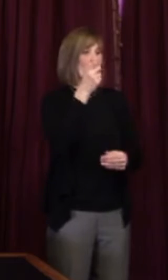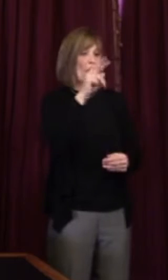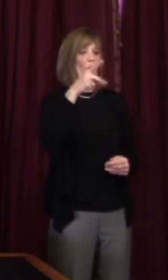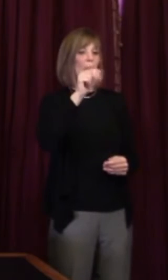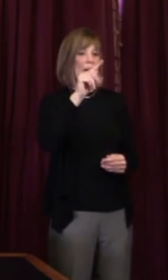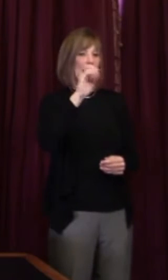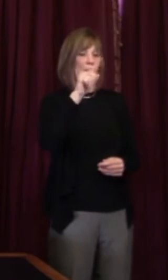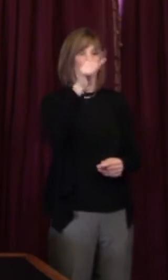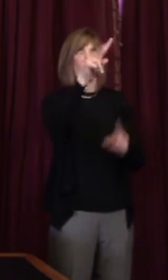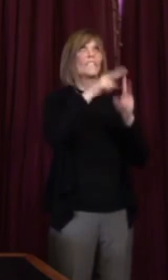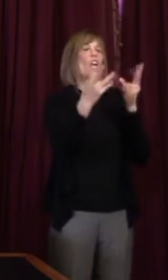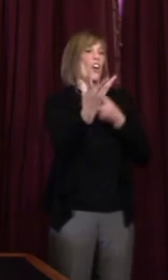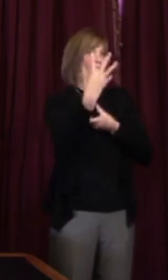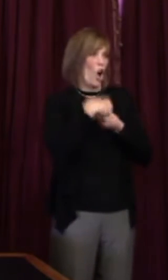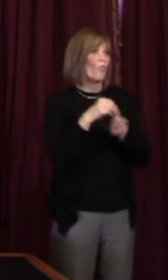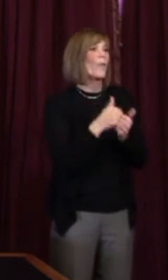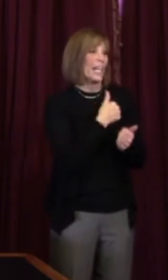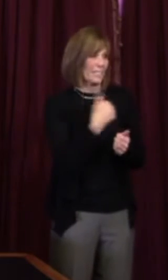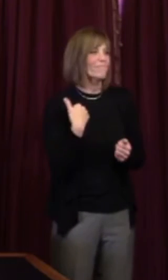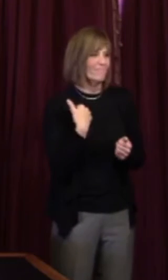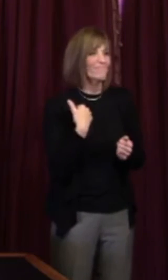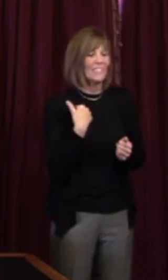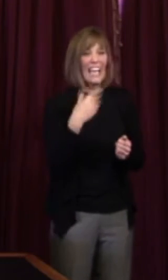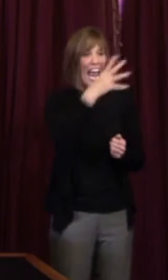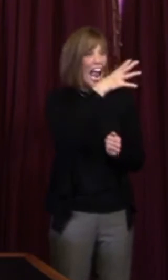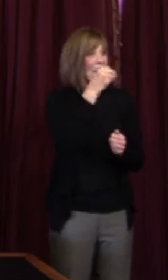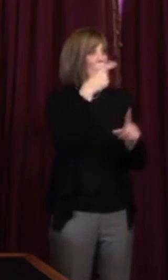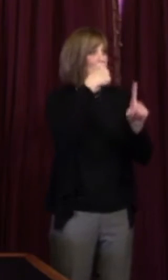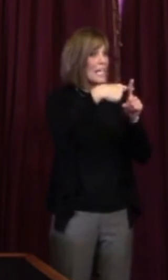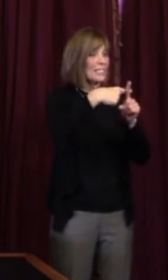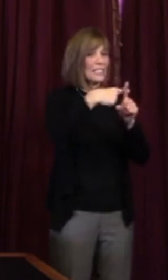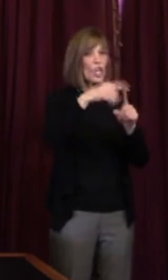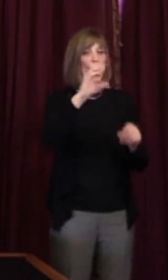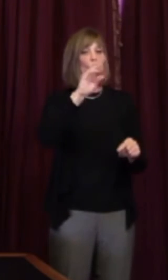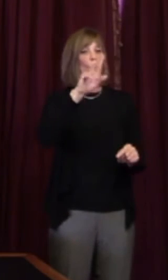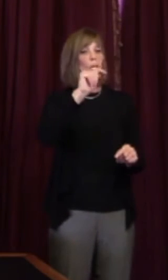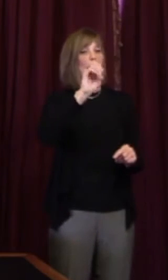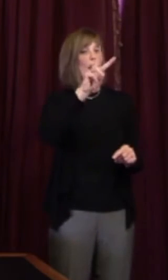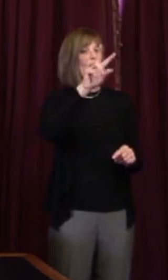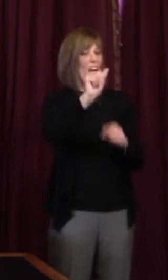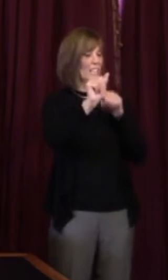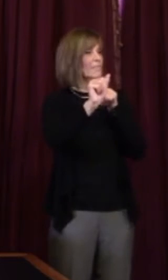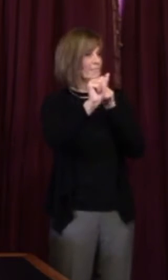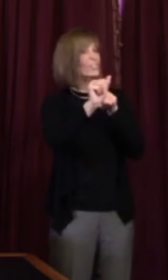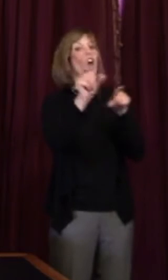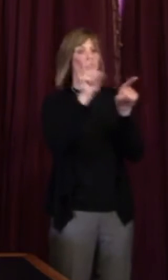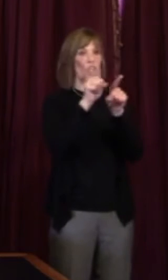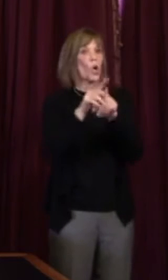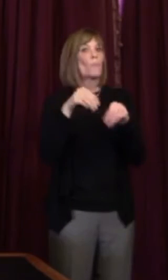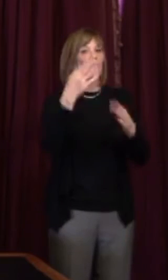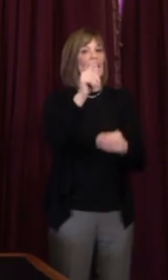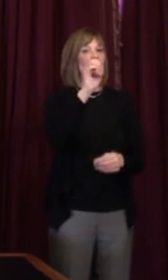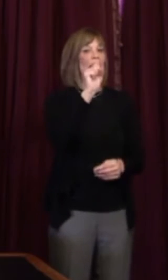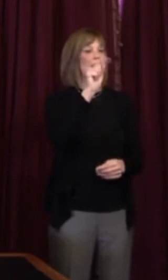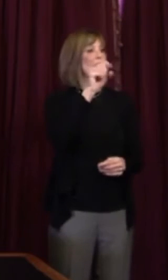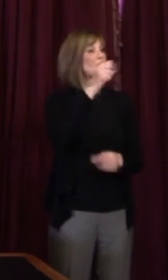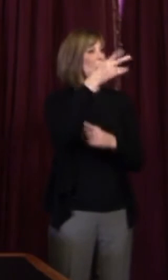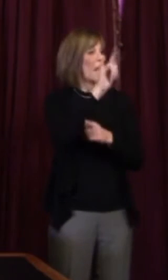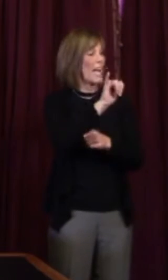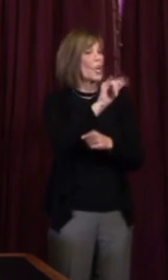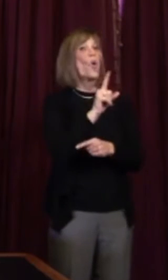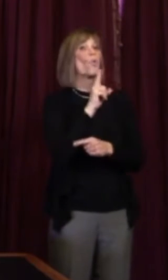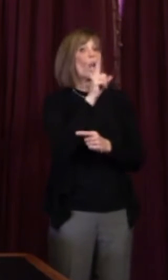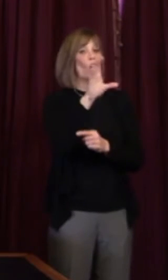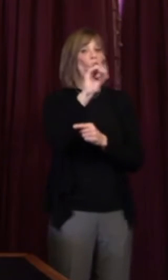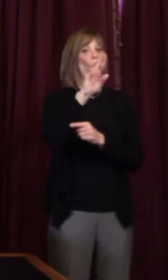been very involved in that. In addition to that, you know, Corteva is also providing test supplies. The benefit